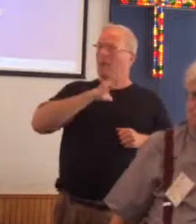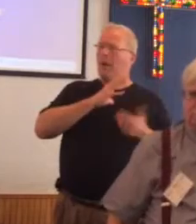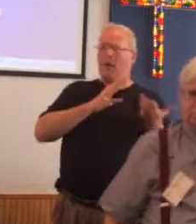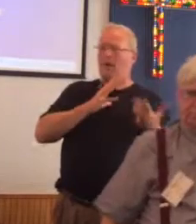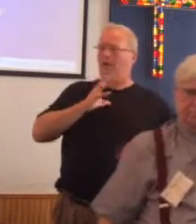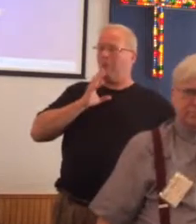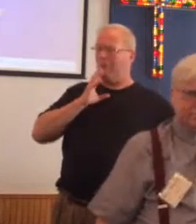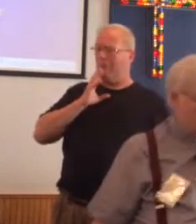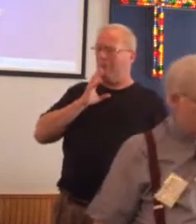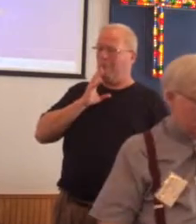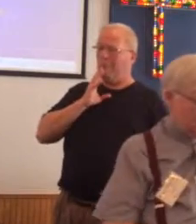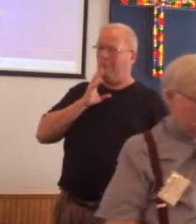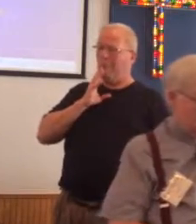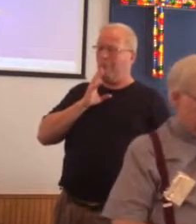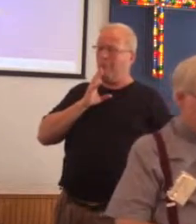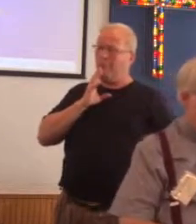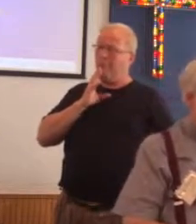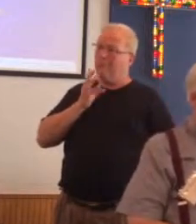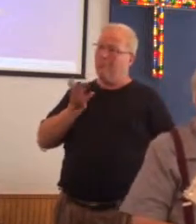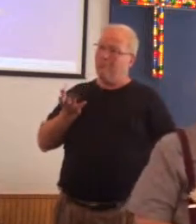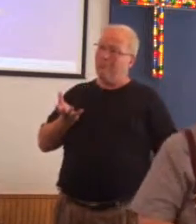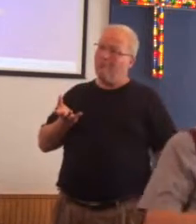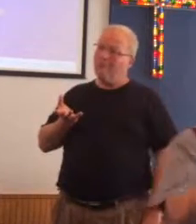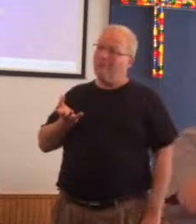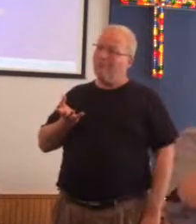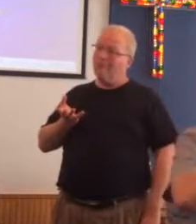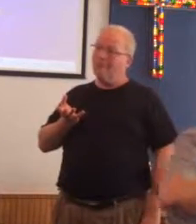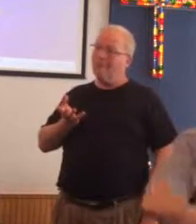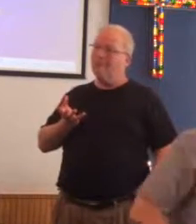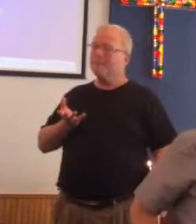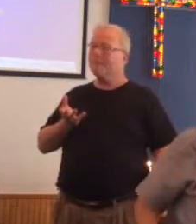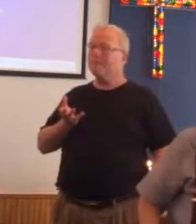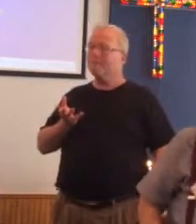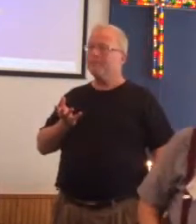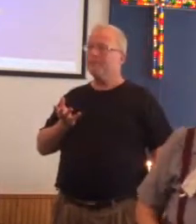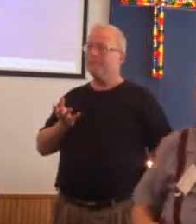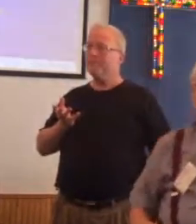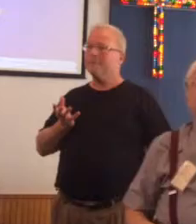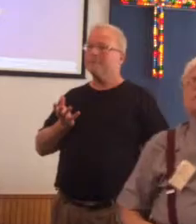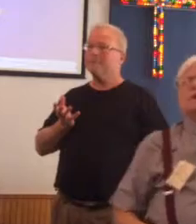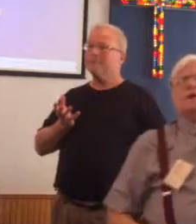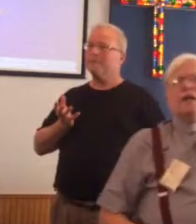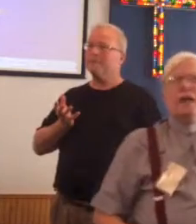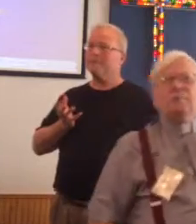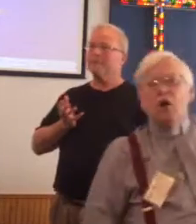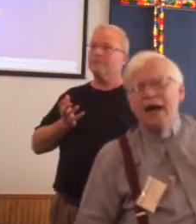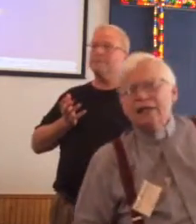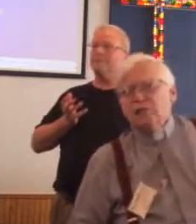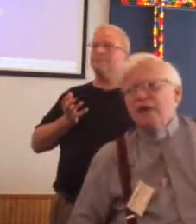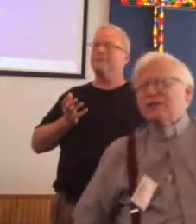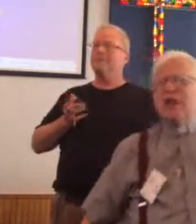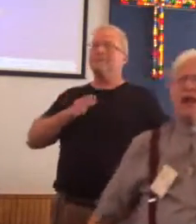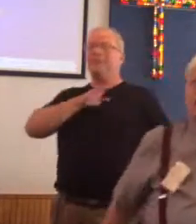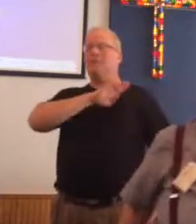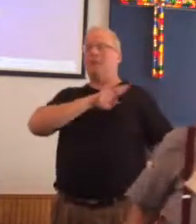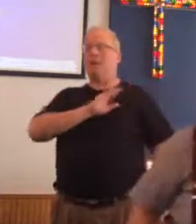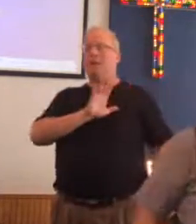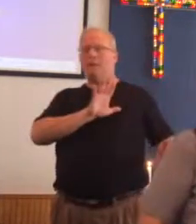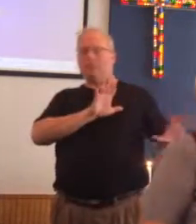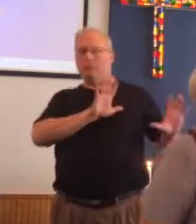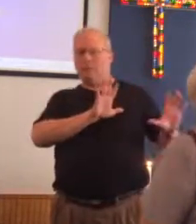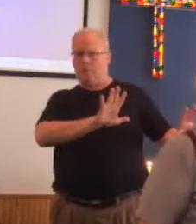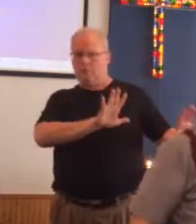game. Fair game. Now, we could assume that Boaz was